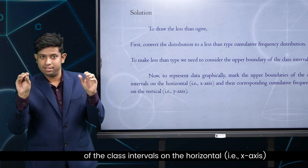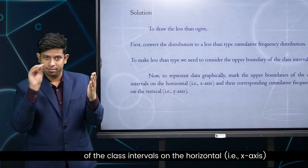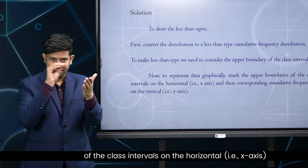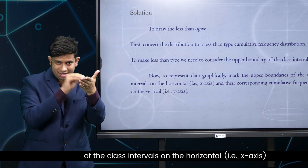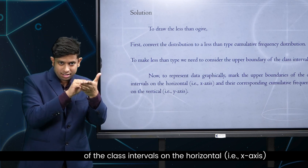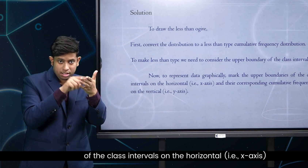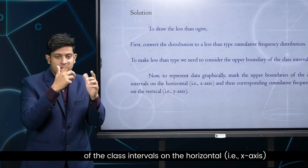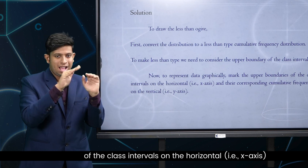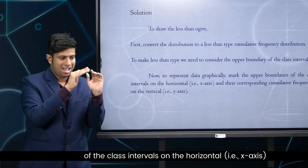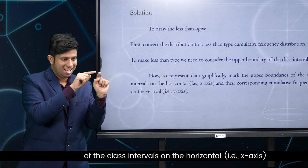x-axis,